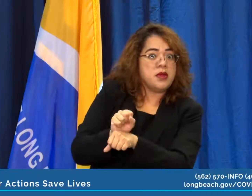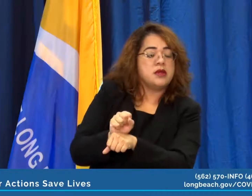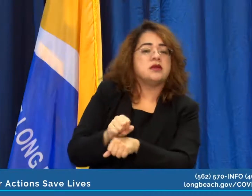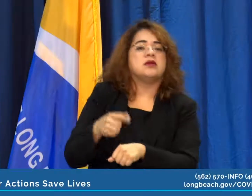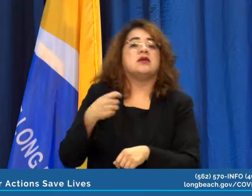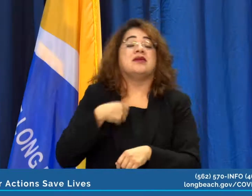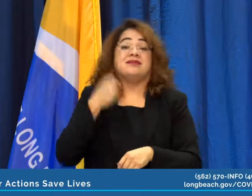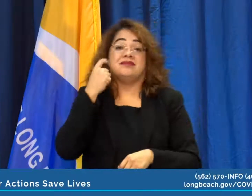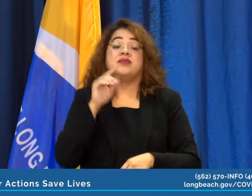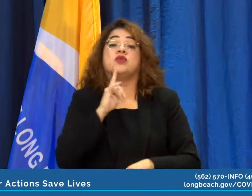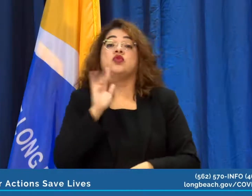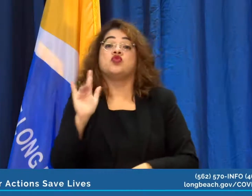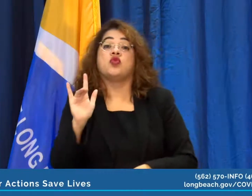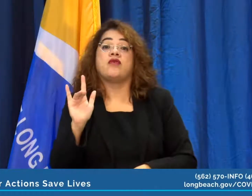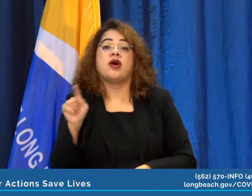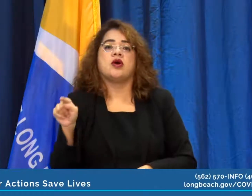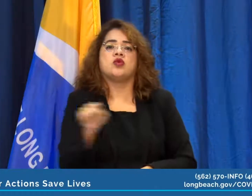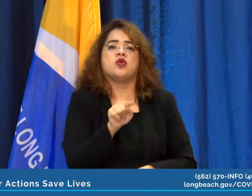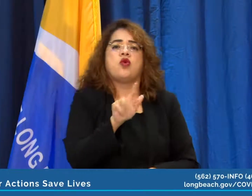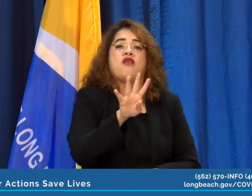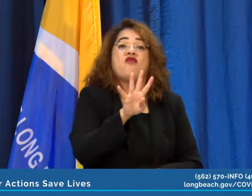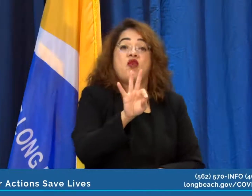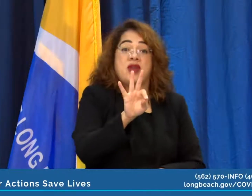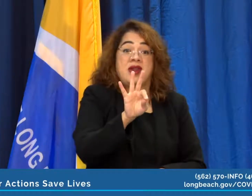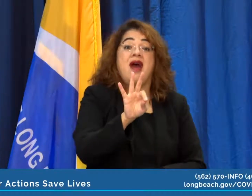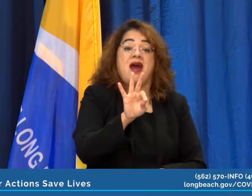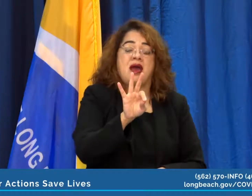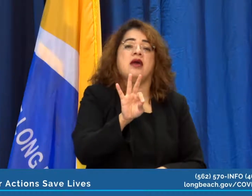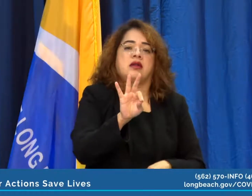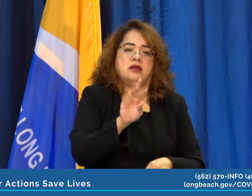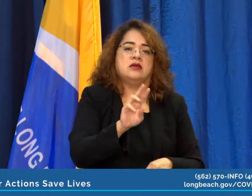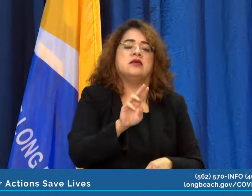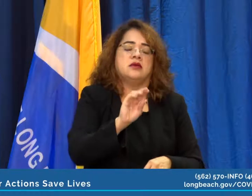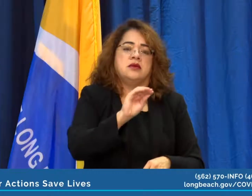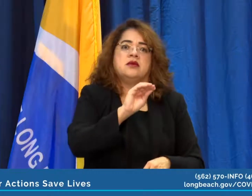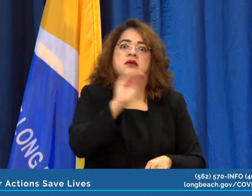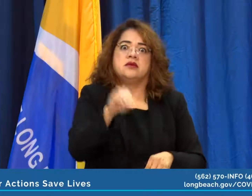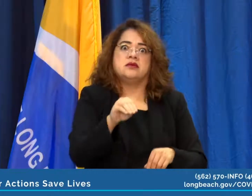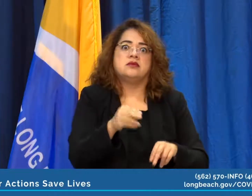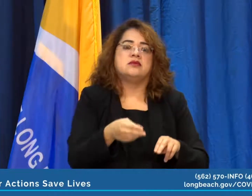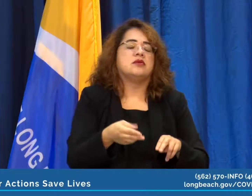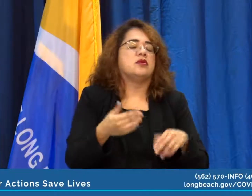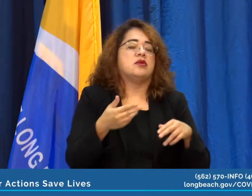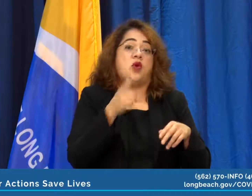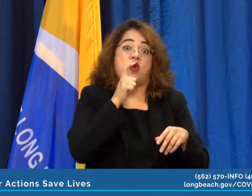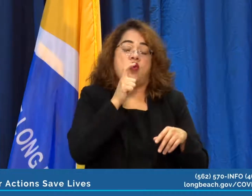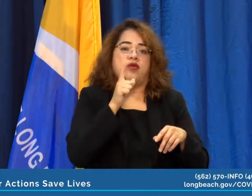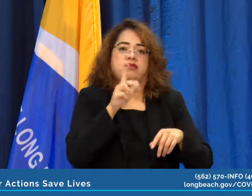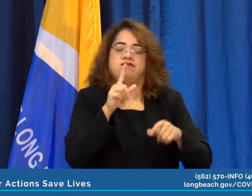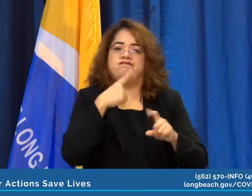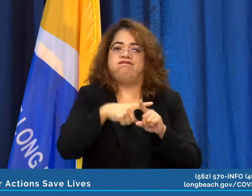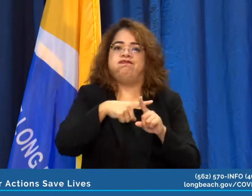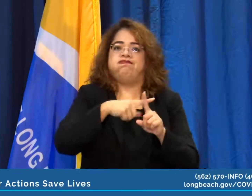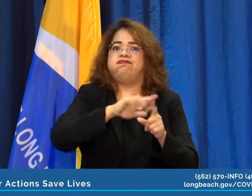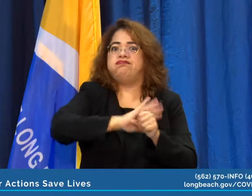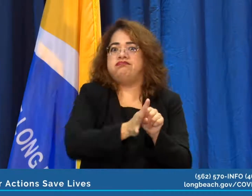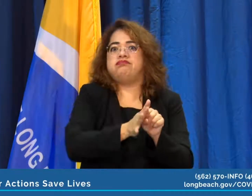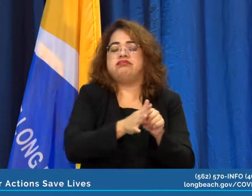in ages 25 to 49. So it's a lot of younger folks we're finding who are out and about